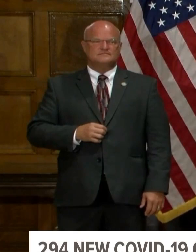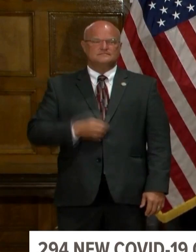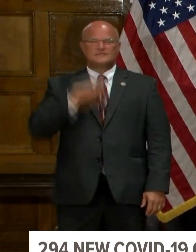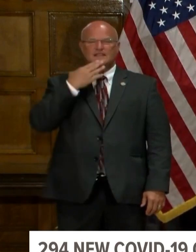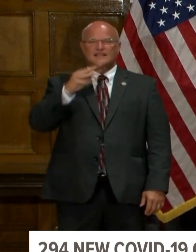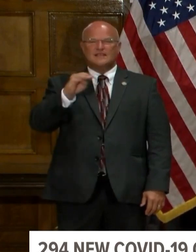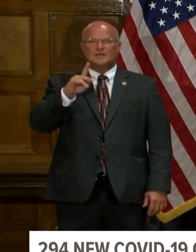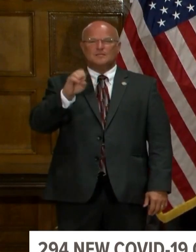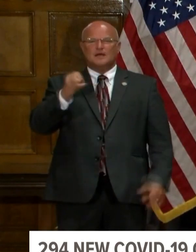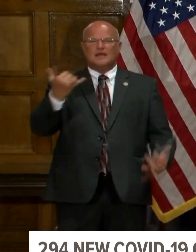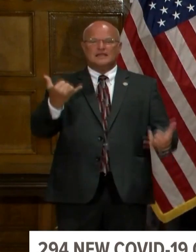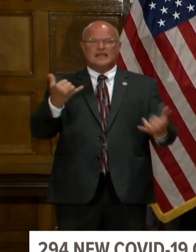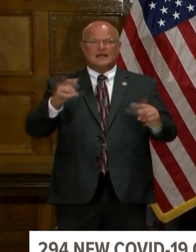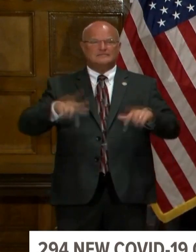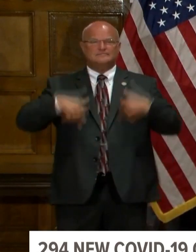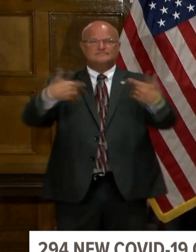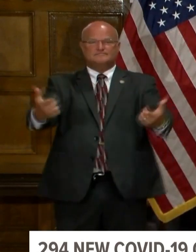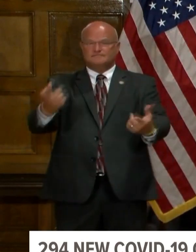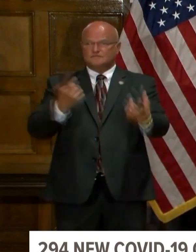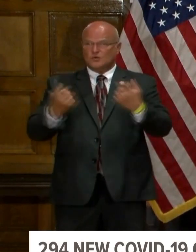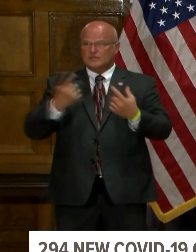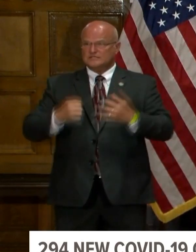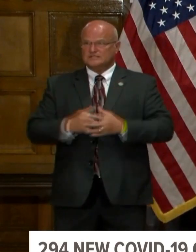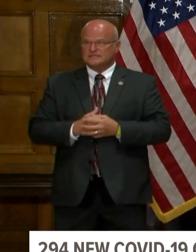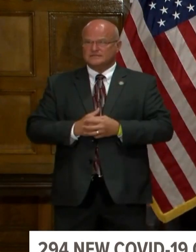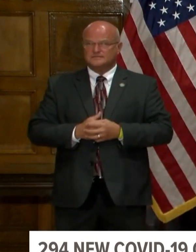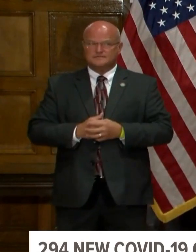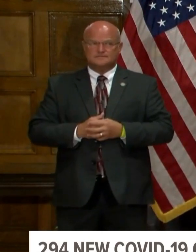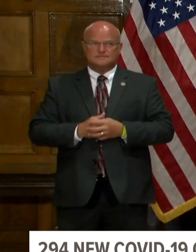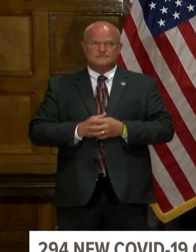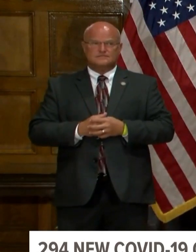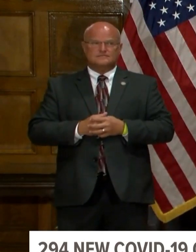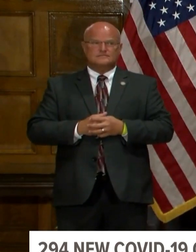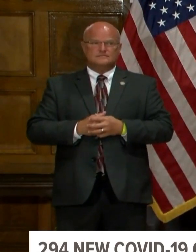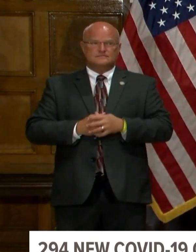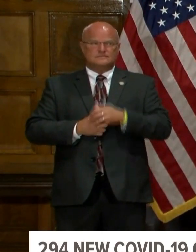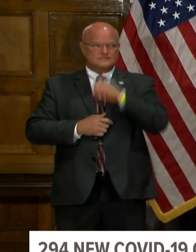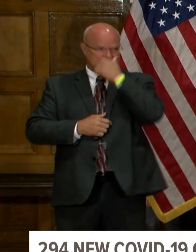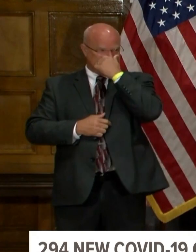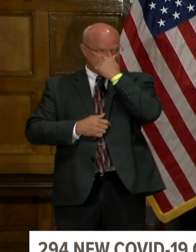Thank you, Mike. With that, we will take any questions.